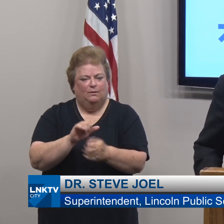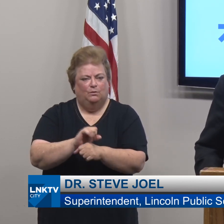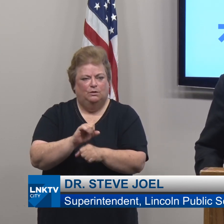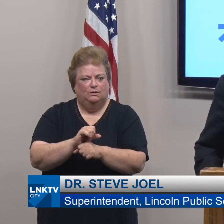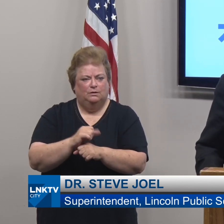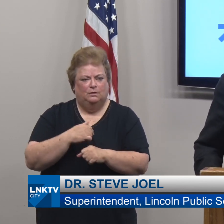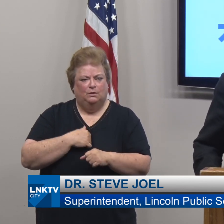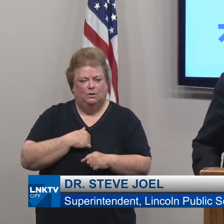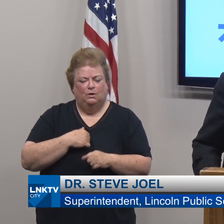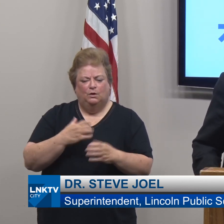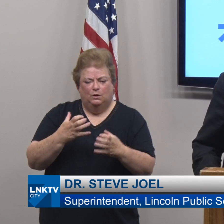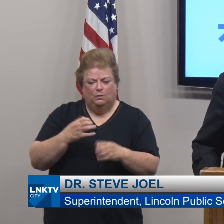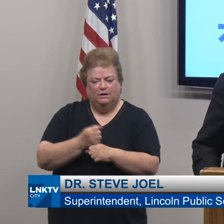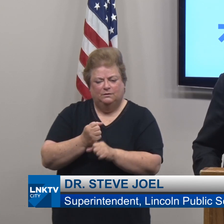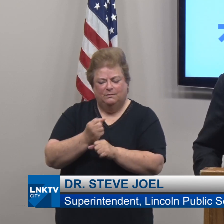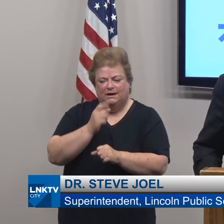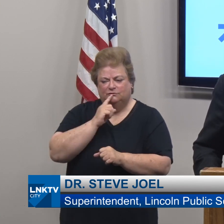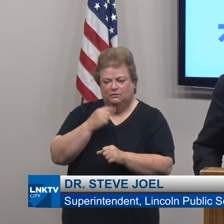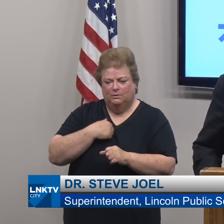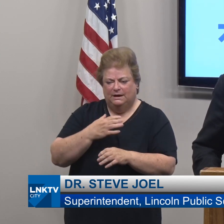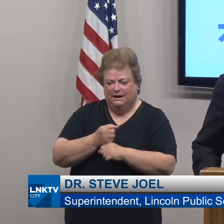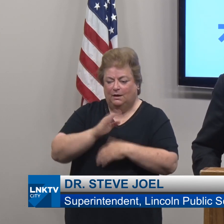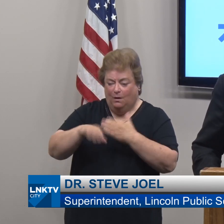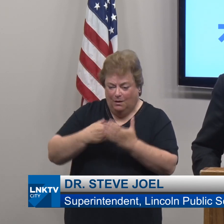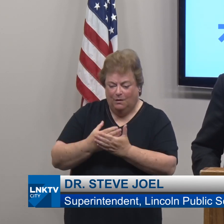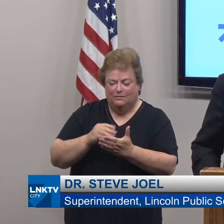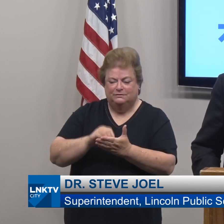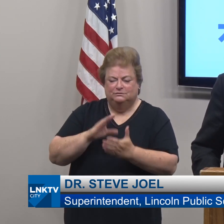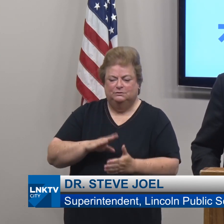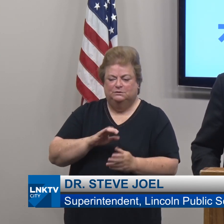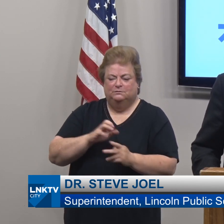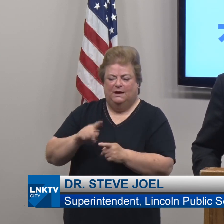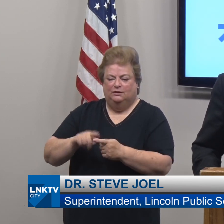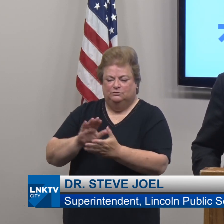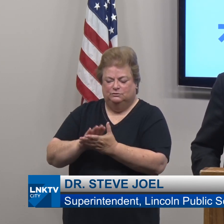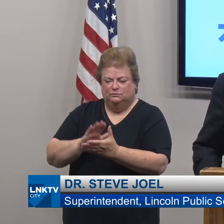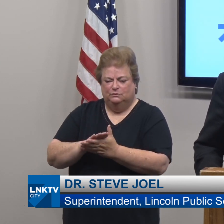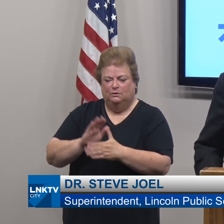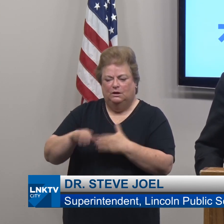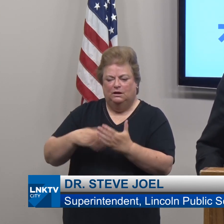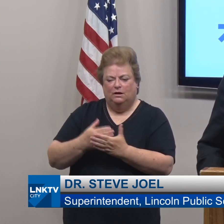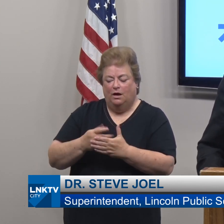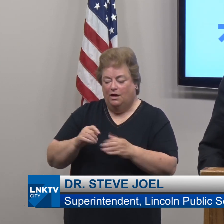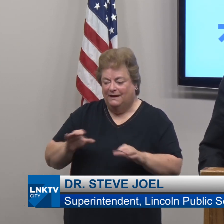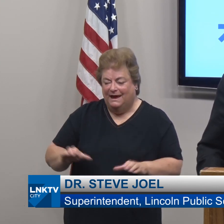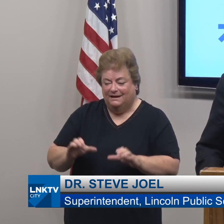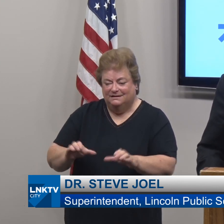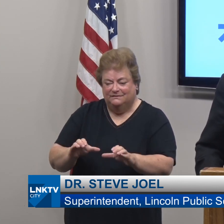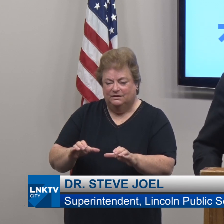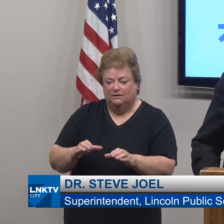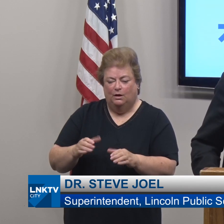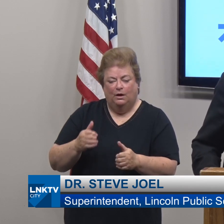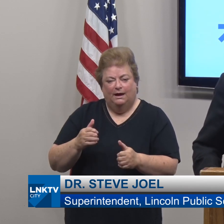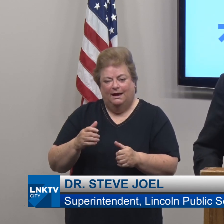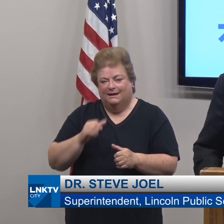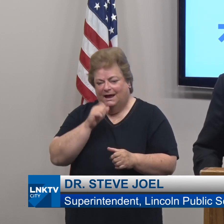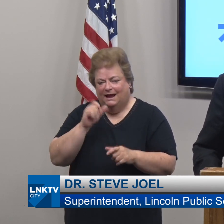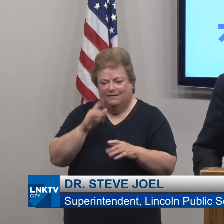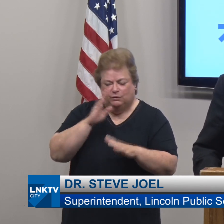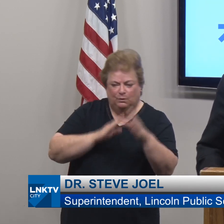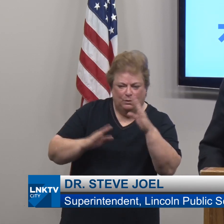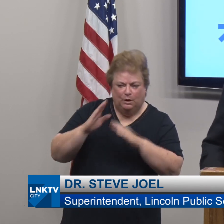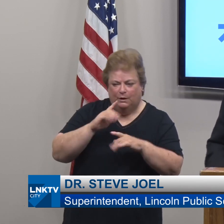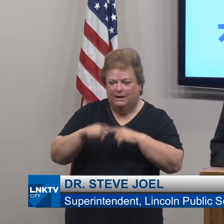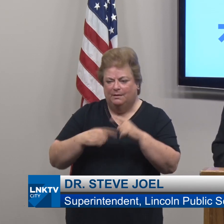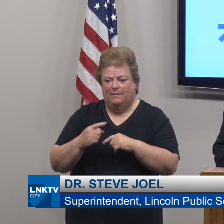than to get all of our students back into school and all of our activities, not having to worry about whether or not they're going to be able to complete their season, and